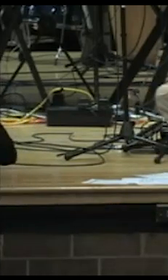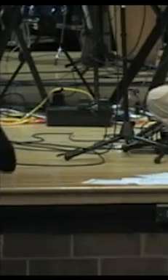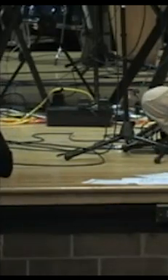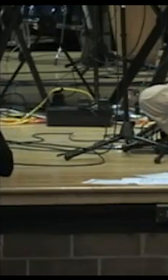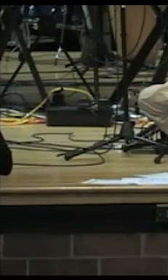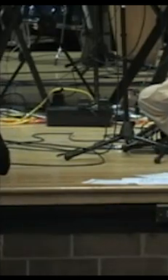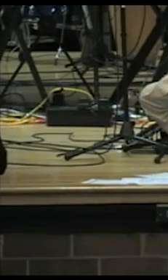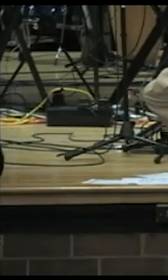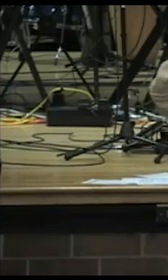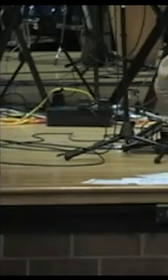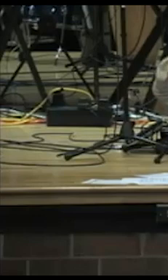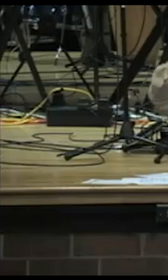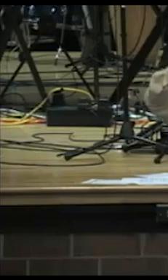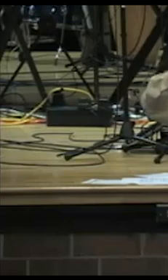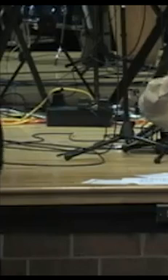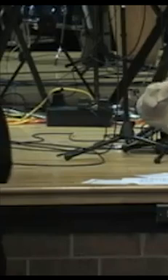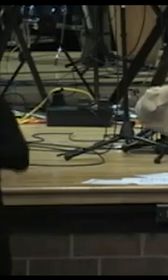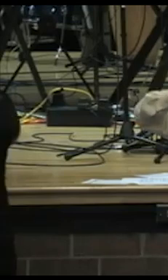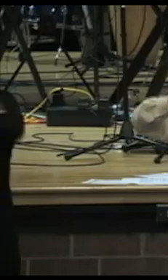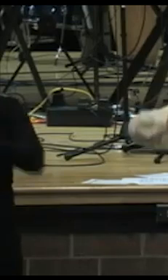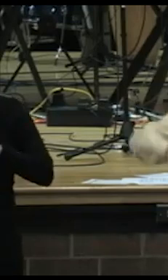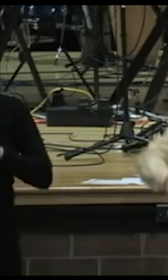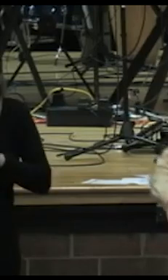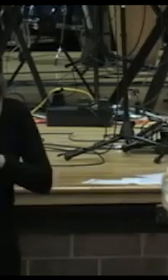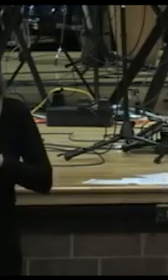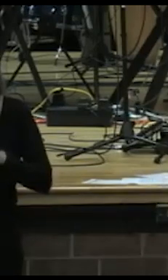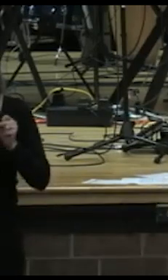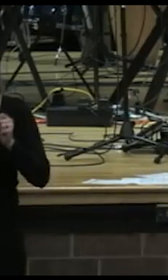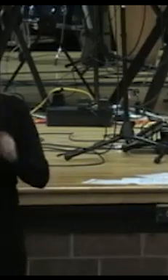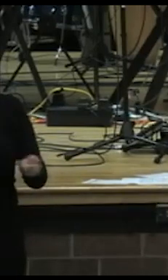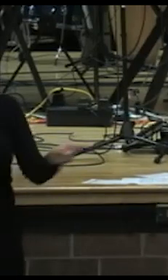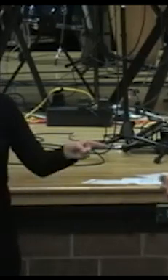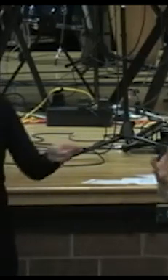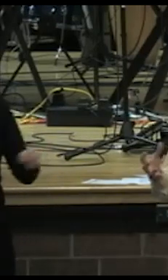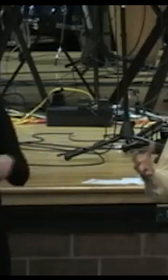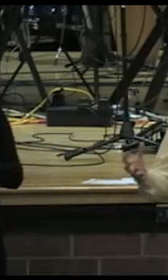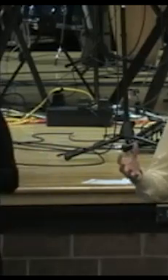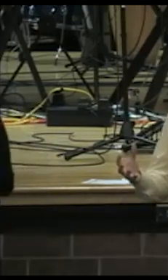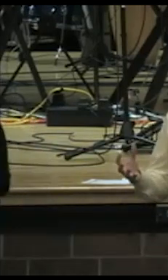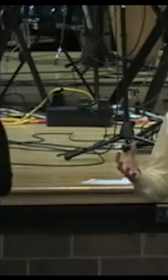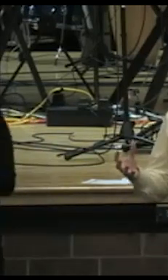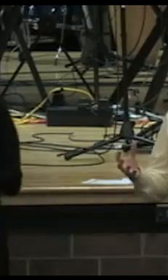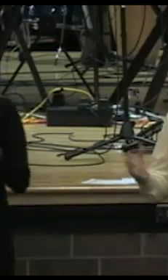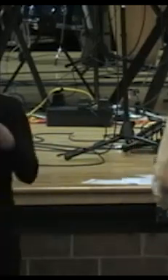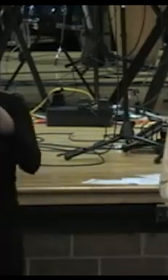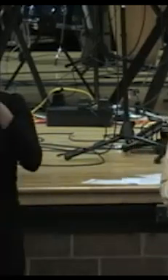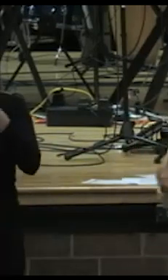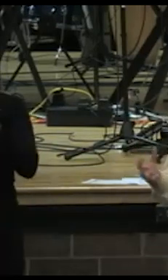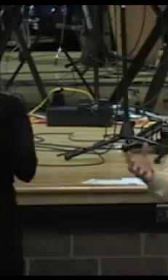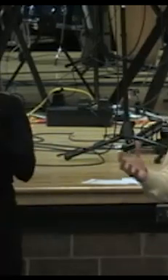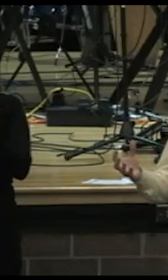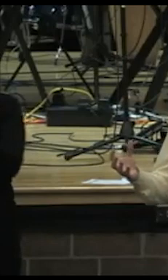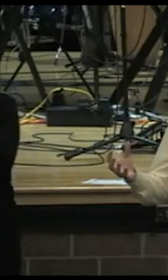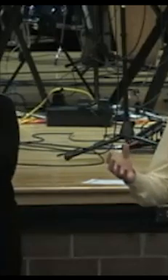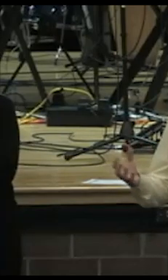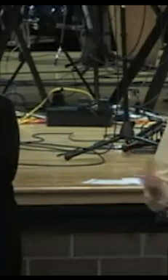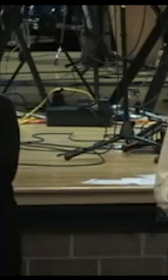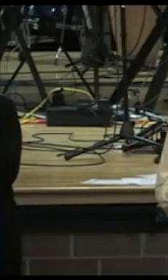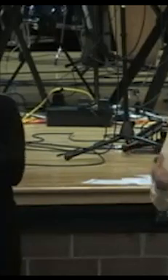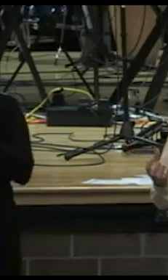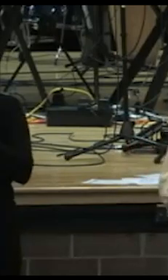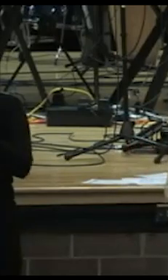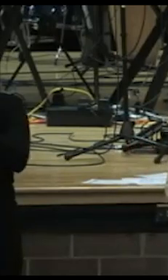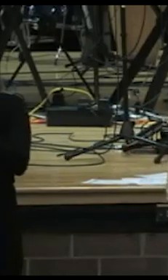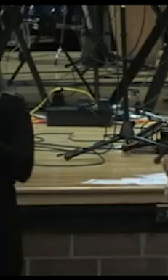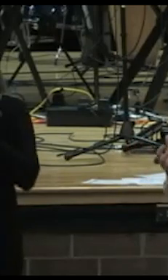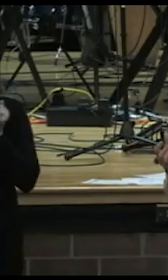or in the back, I have scriptures for each one of these. The second core value that we need to join together, we need to in